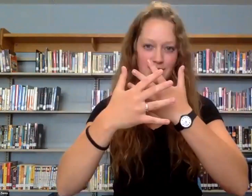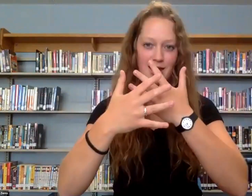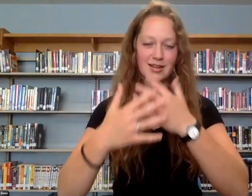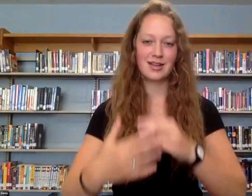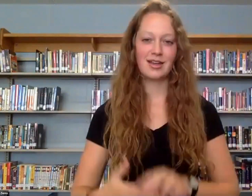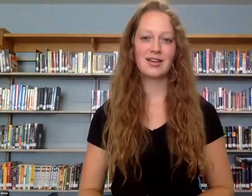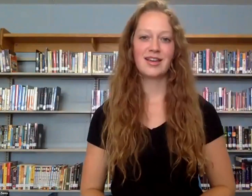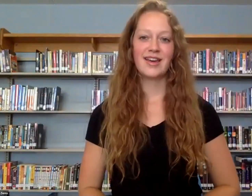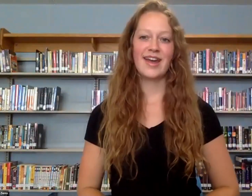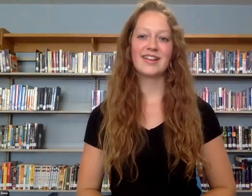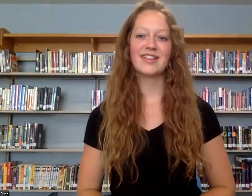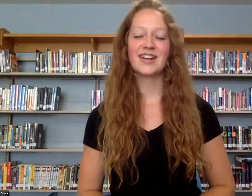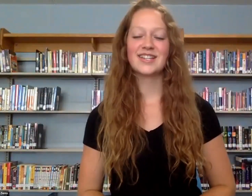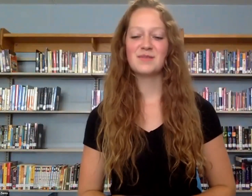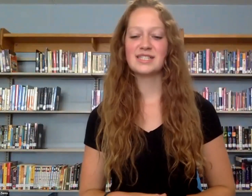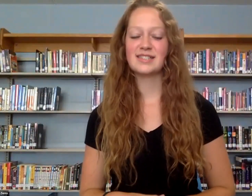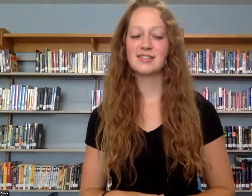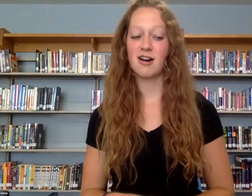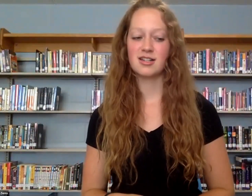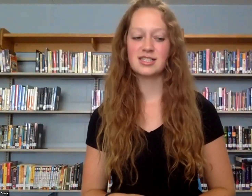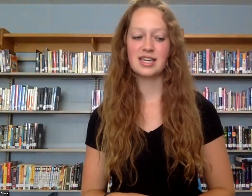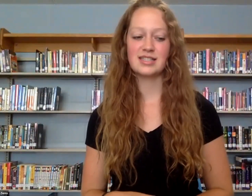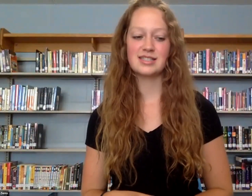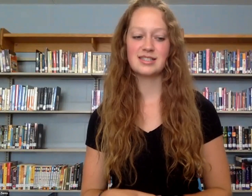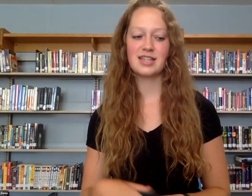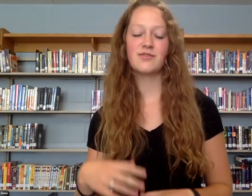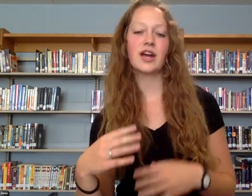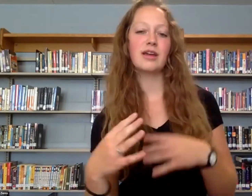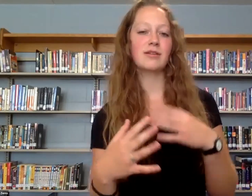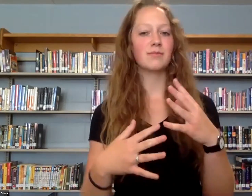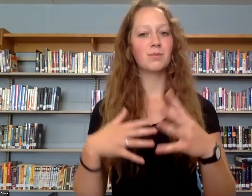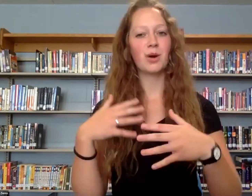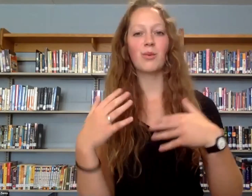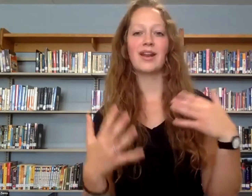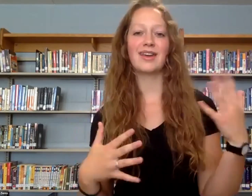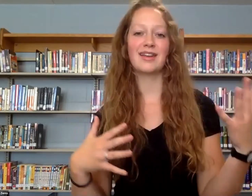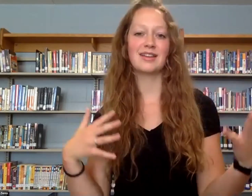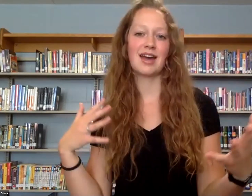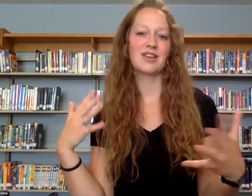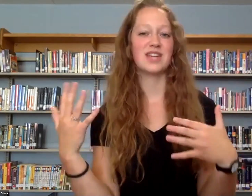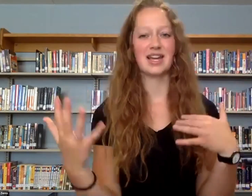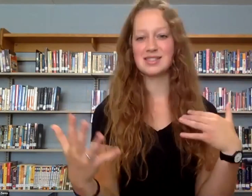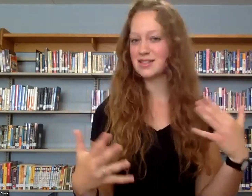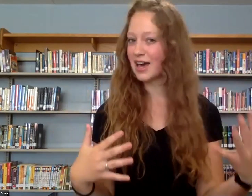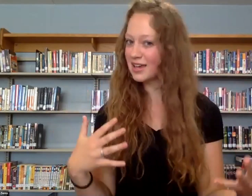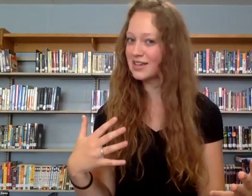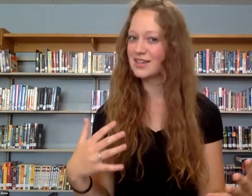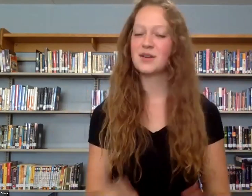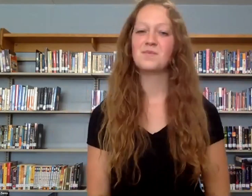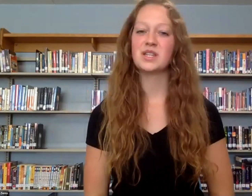that. And a lot of times in songs, it's very poetic and kind of dance-like. And